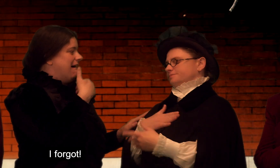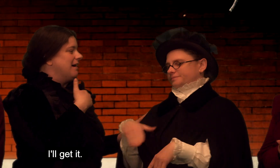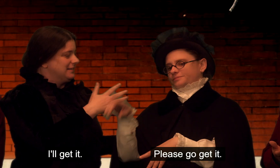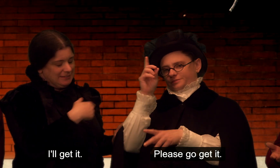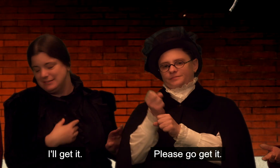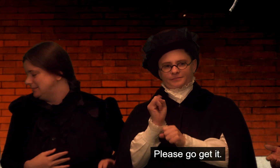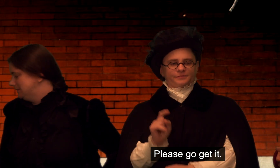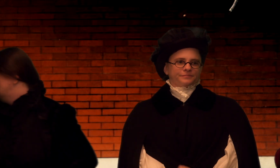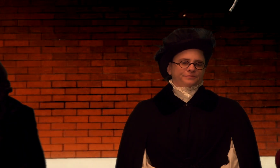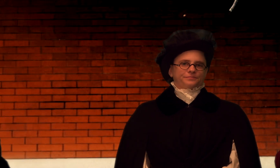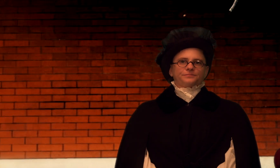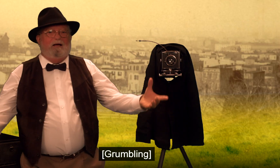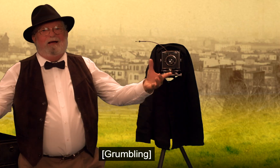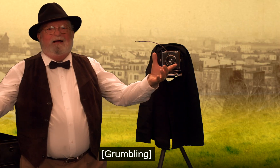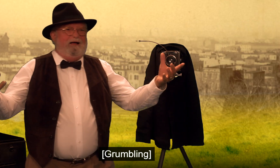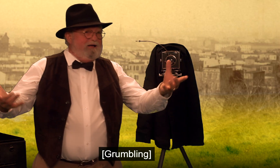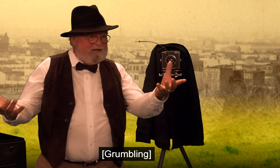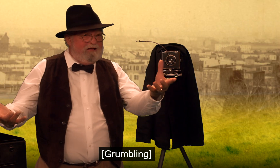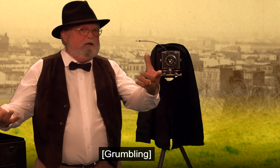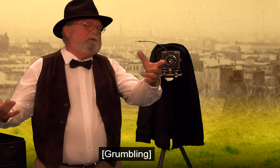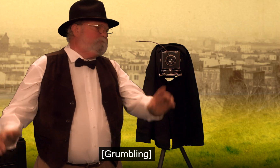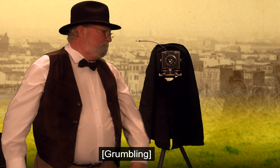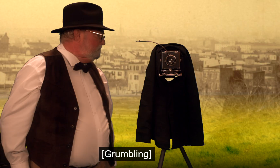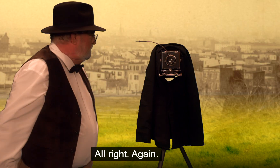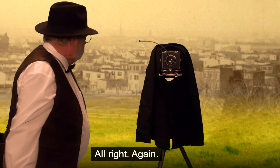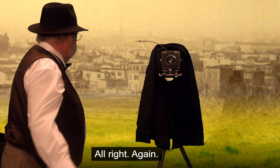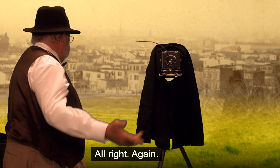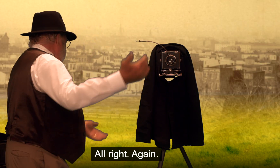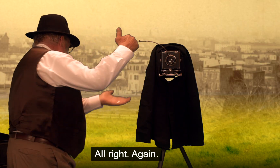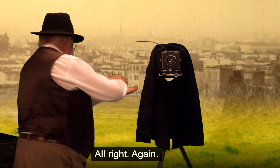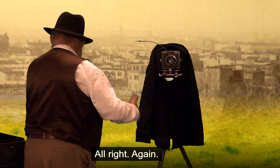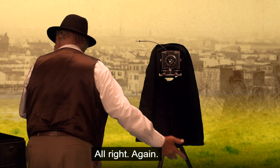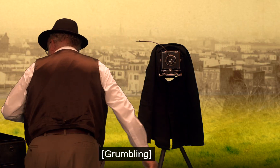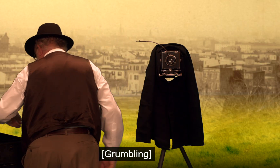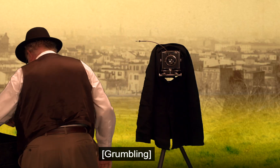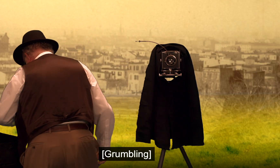I'll get it. Please go get it. It's going. All right, again. Ugh.